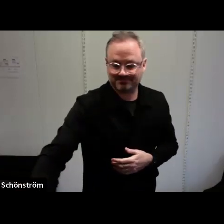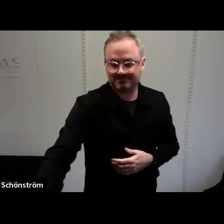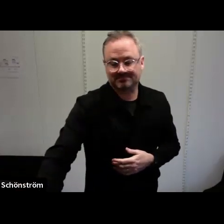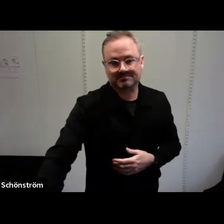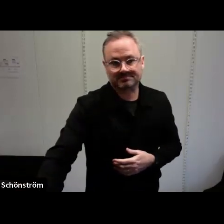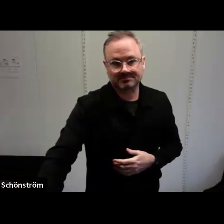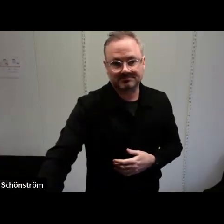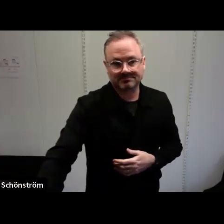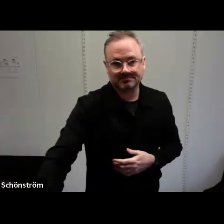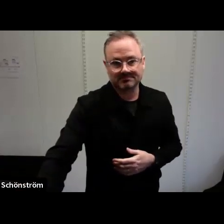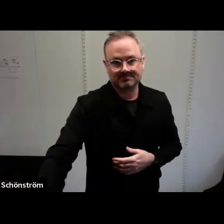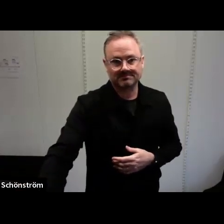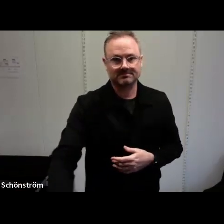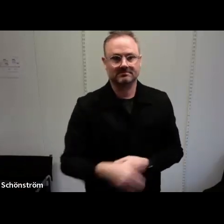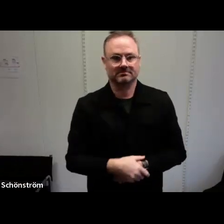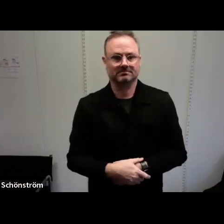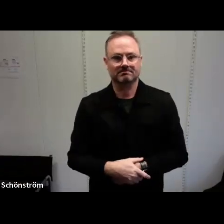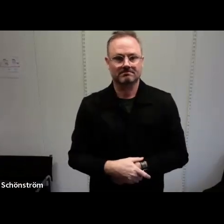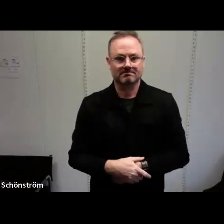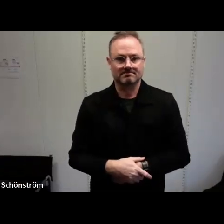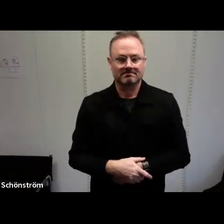feel free to try it yourself.